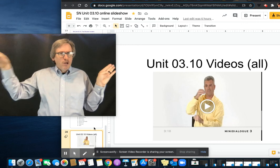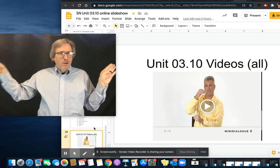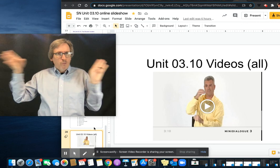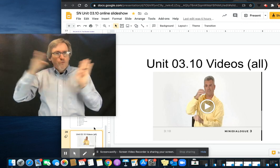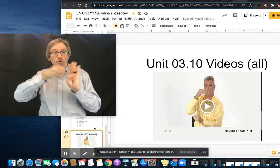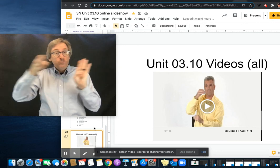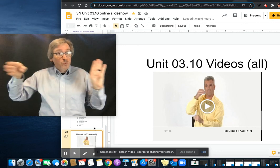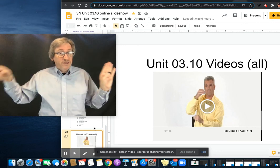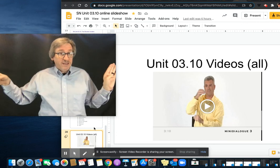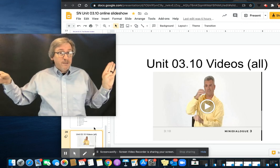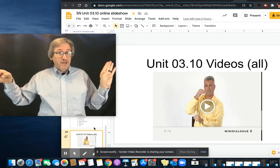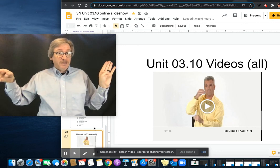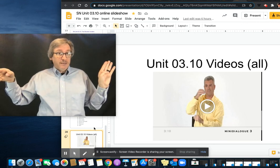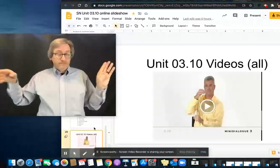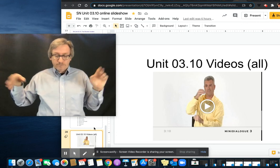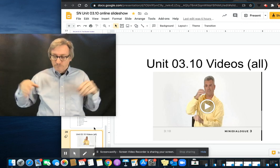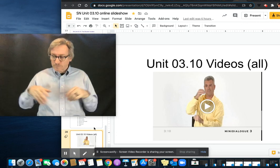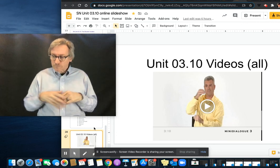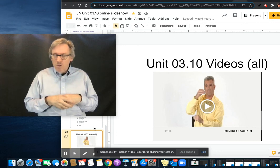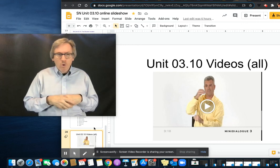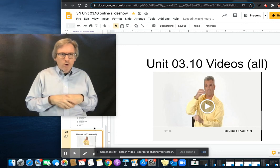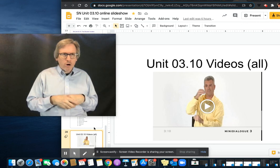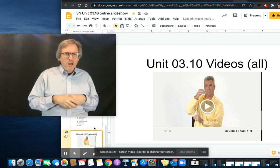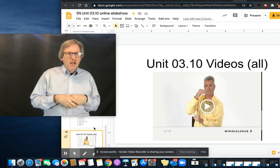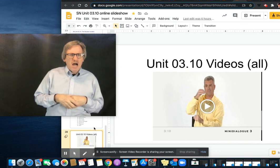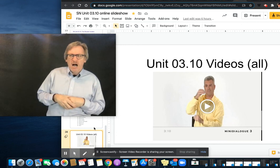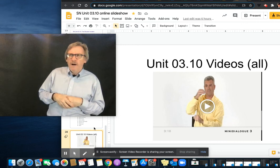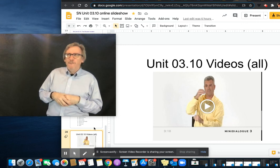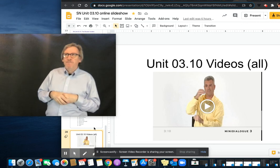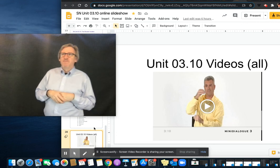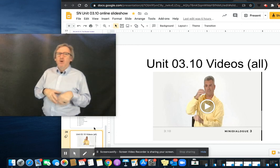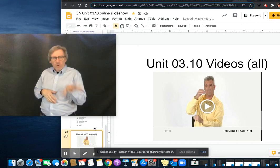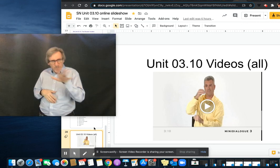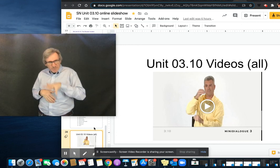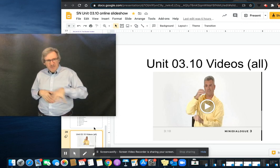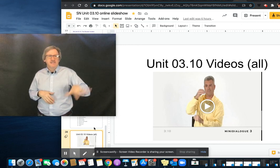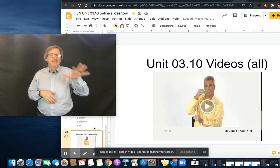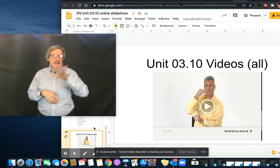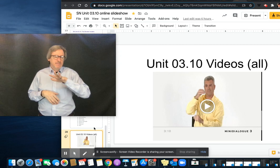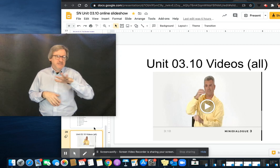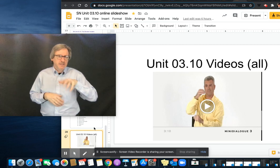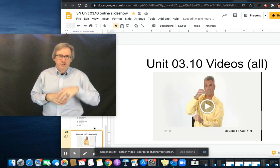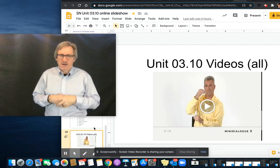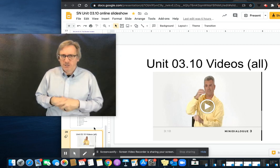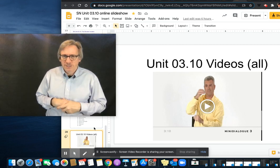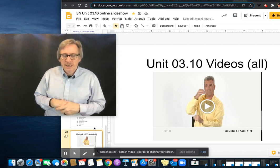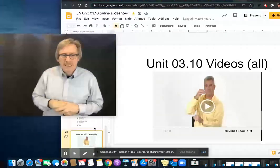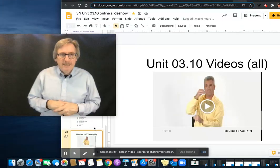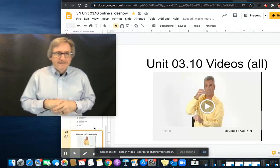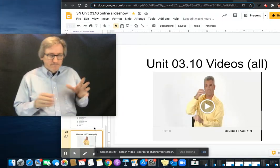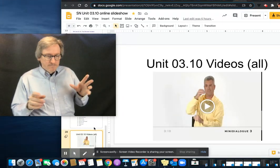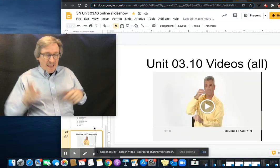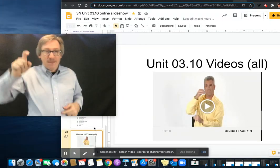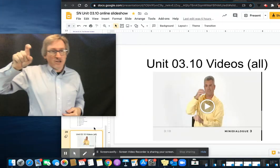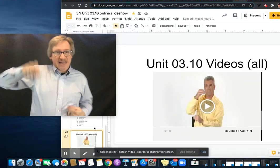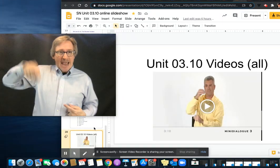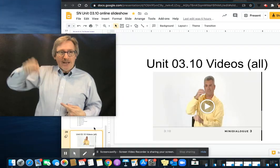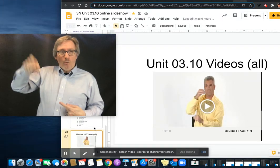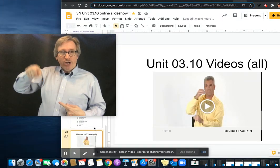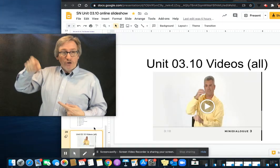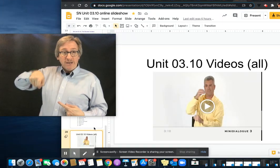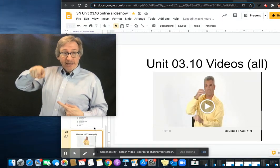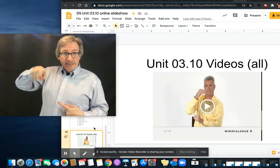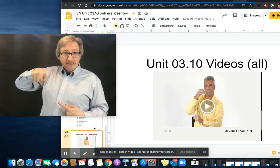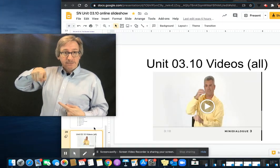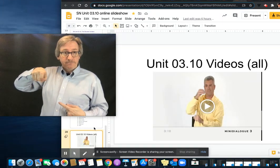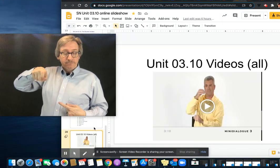like rooms within the building or things on campus, little directions, and then just adding